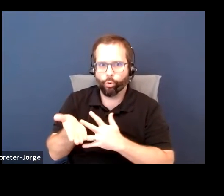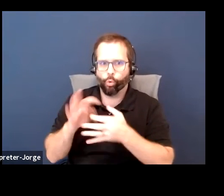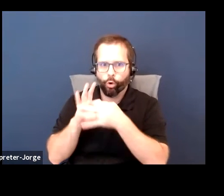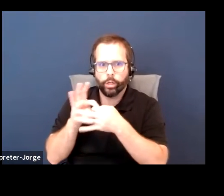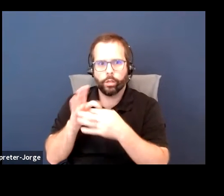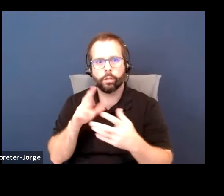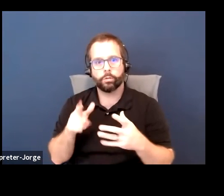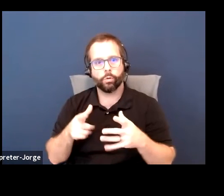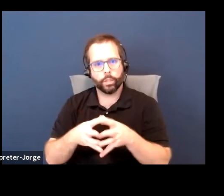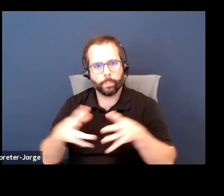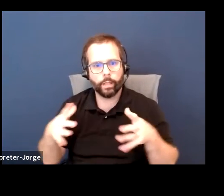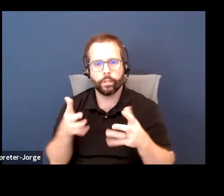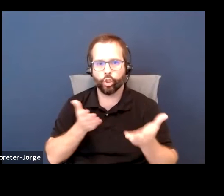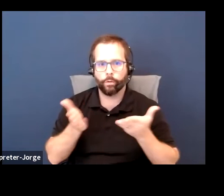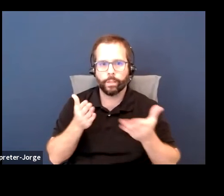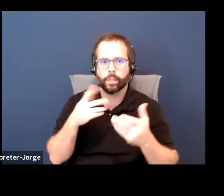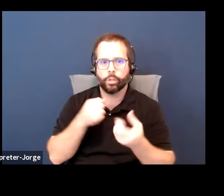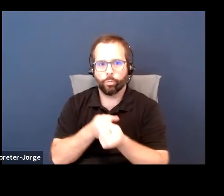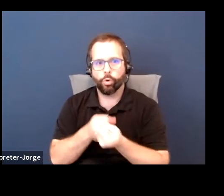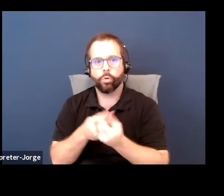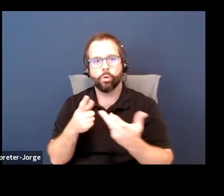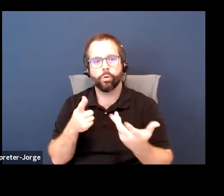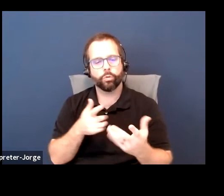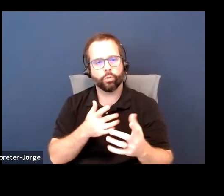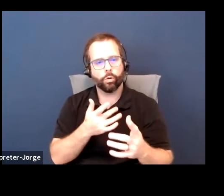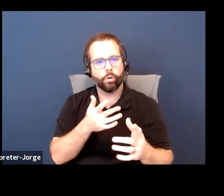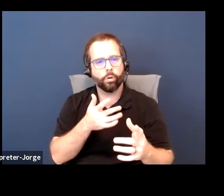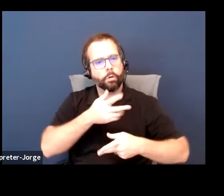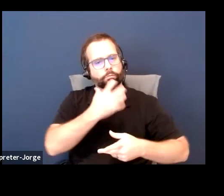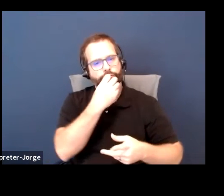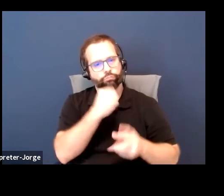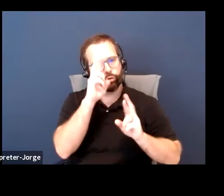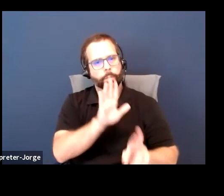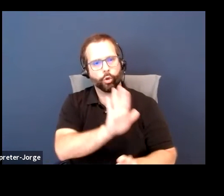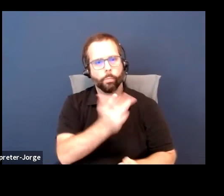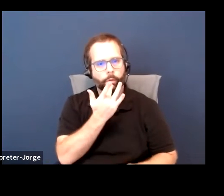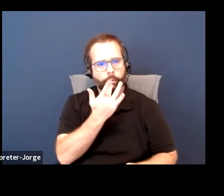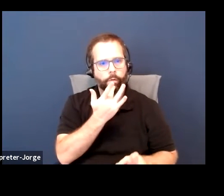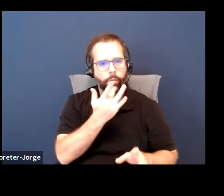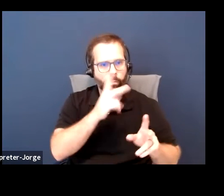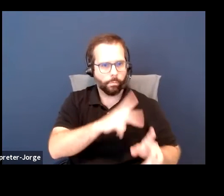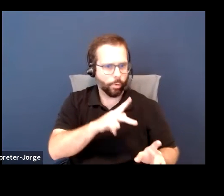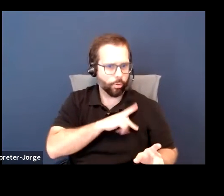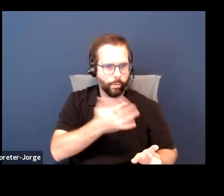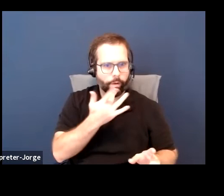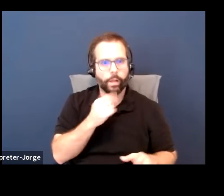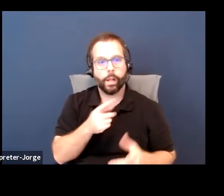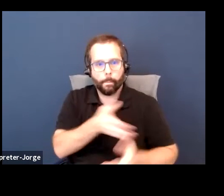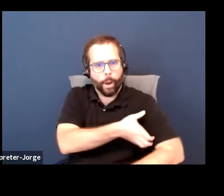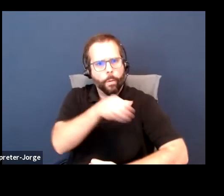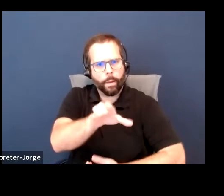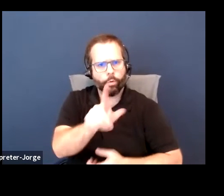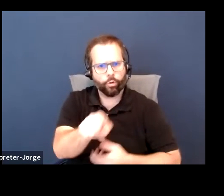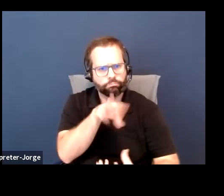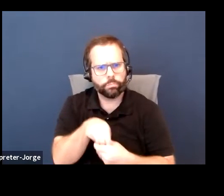of services and supports, upholding personal preference, empower people to participate in the economic mainstream, and